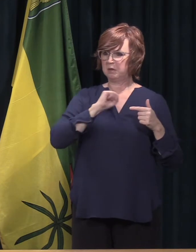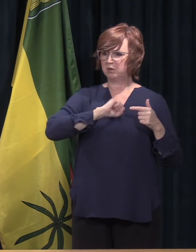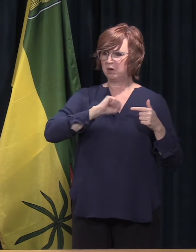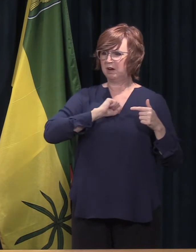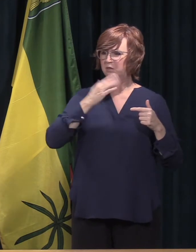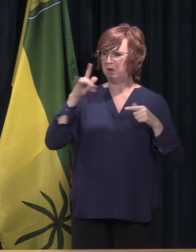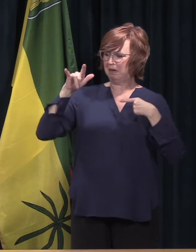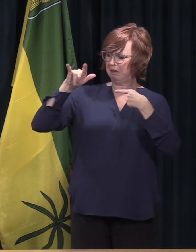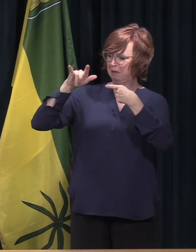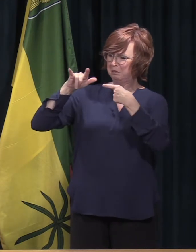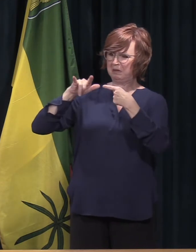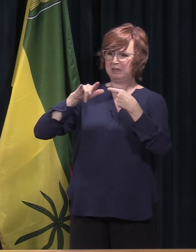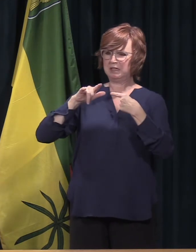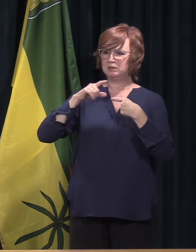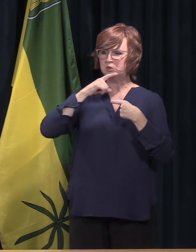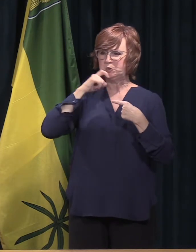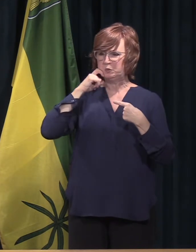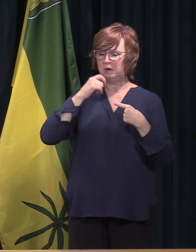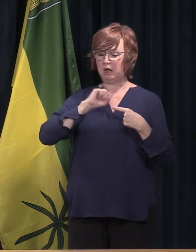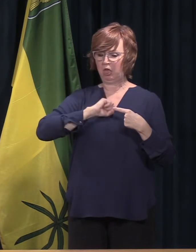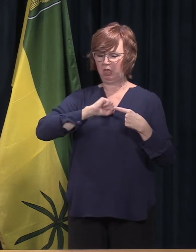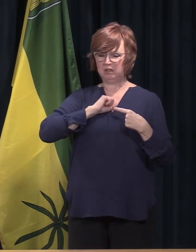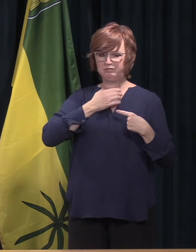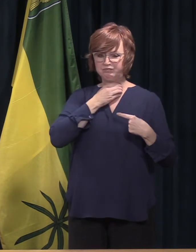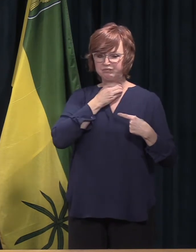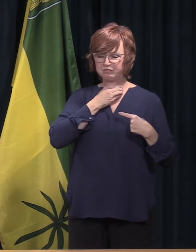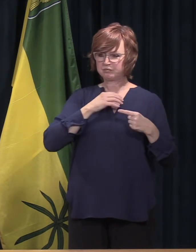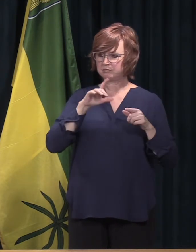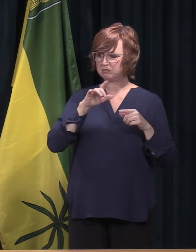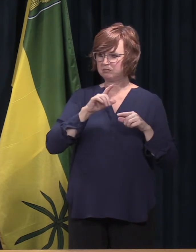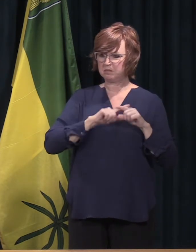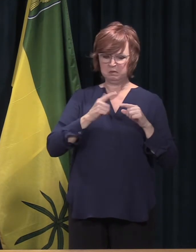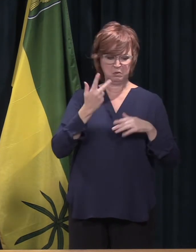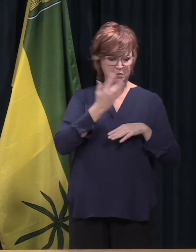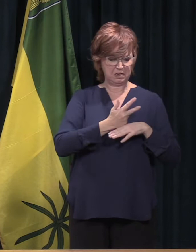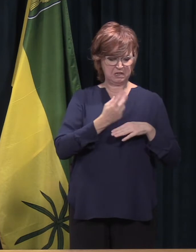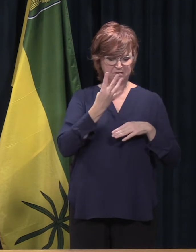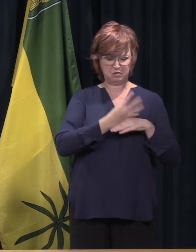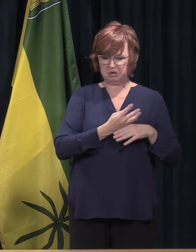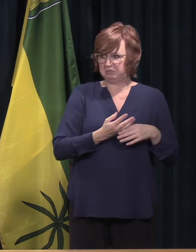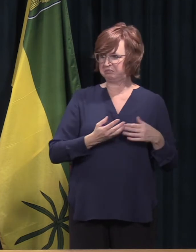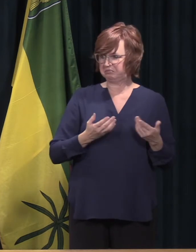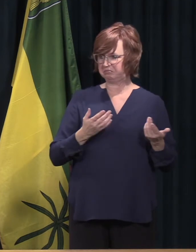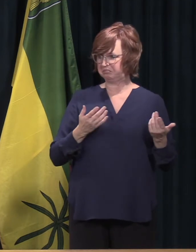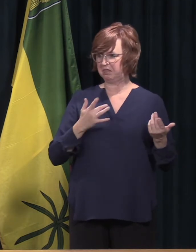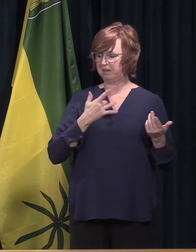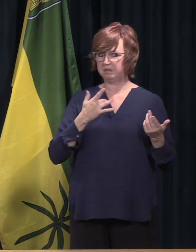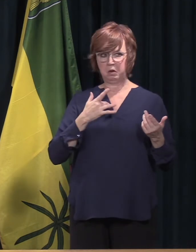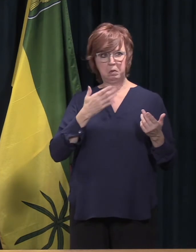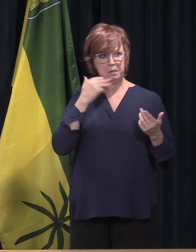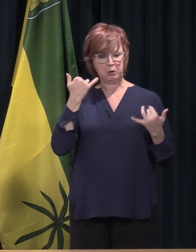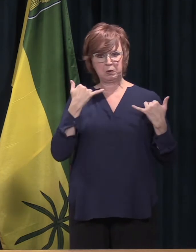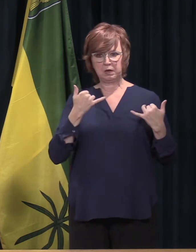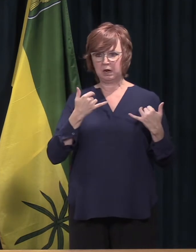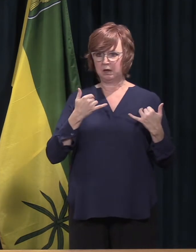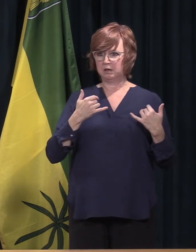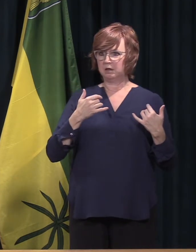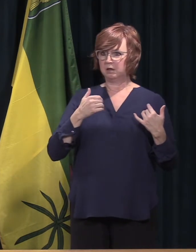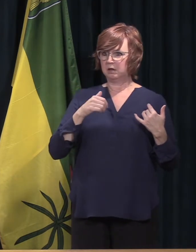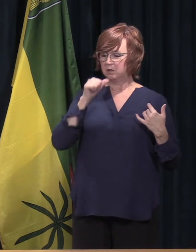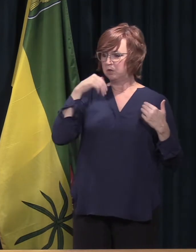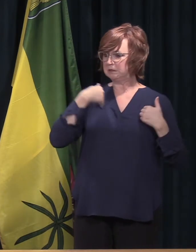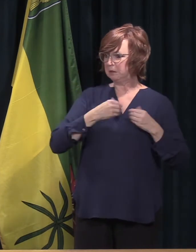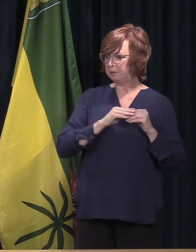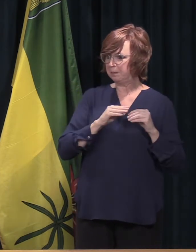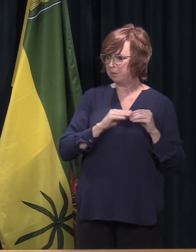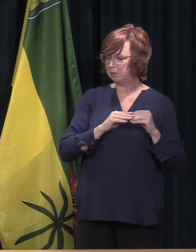symptom that you have of COVID-19, and you still may have exposed others. But so you